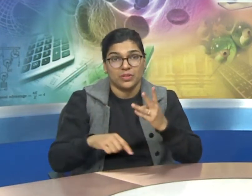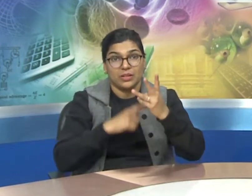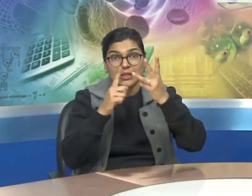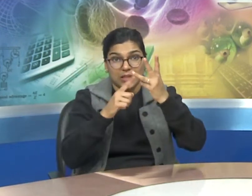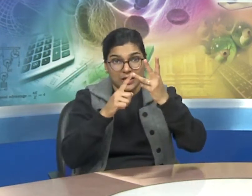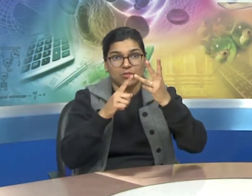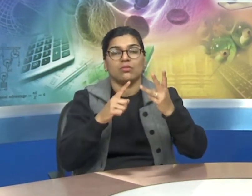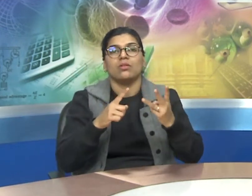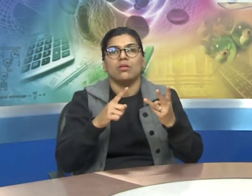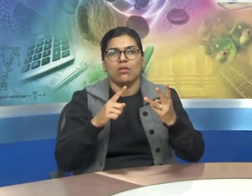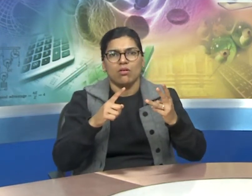and option C,